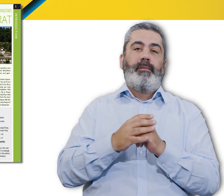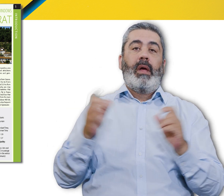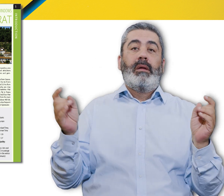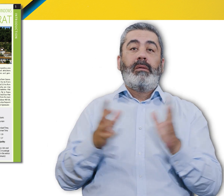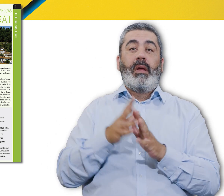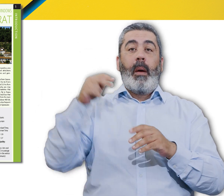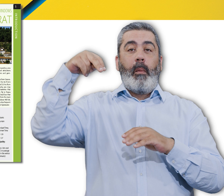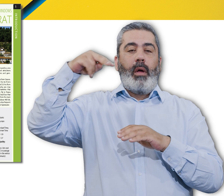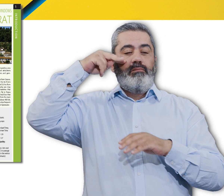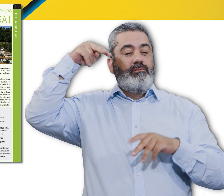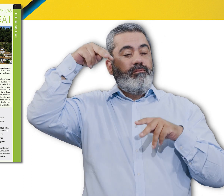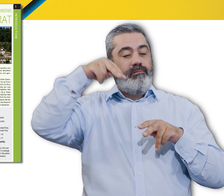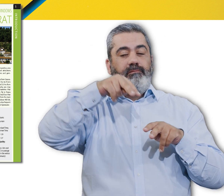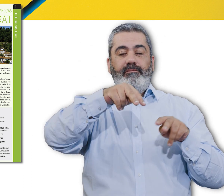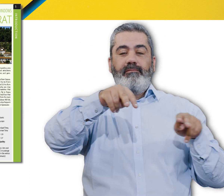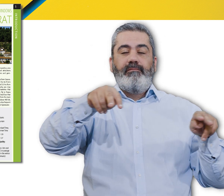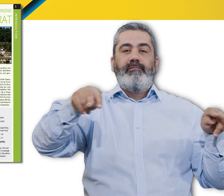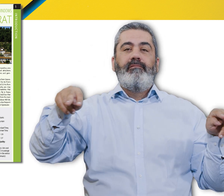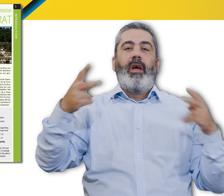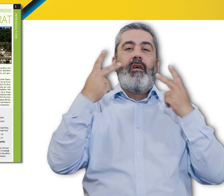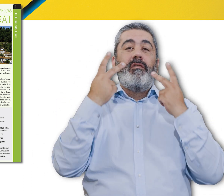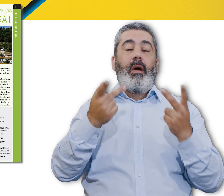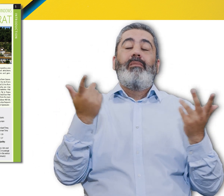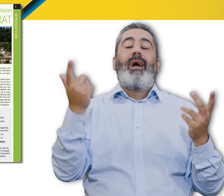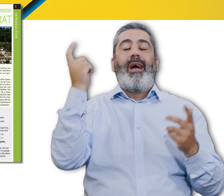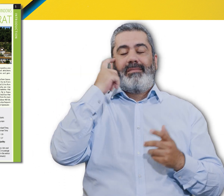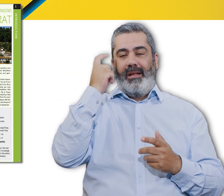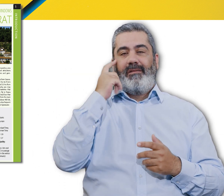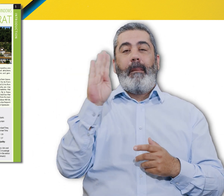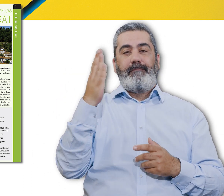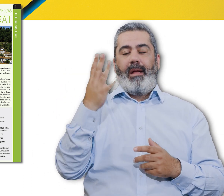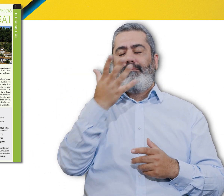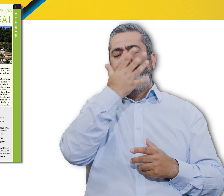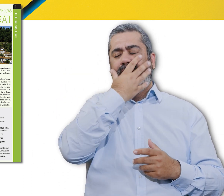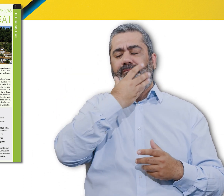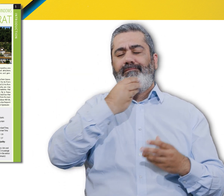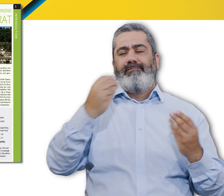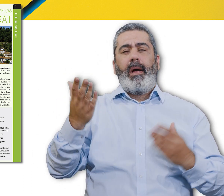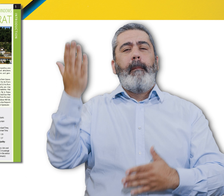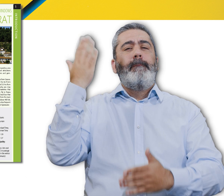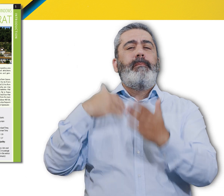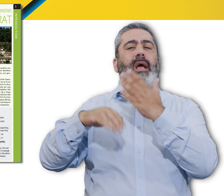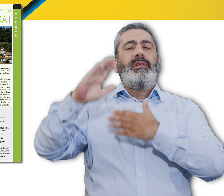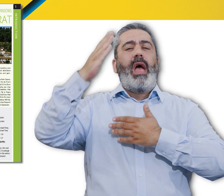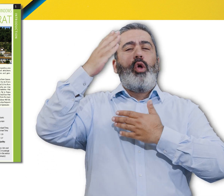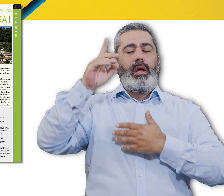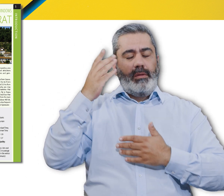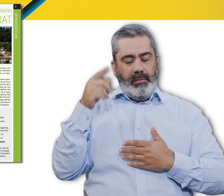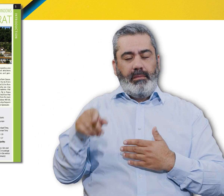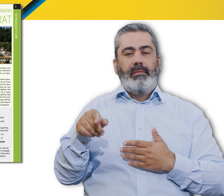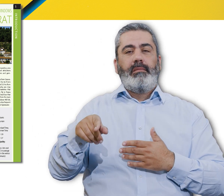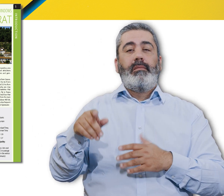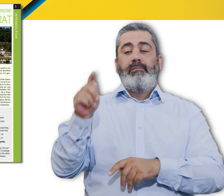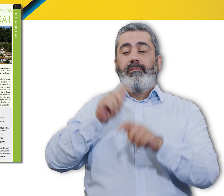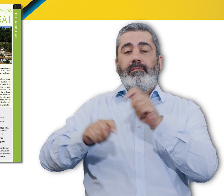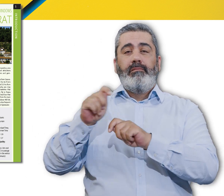looking down, it's easy to see how Birat got its nickname. The medieval old town of Birat is built into the hillside, with a collage